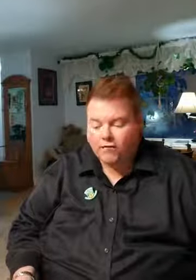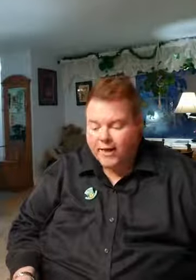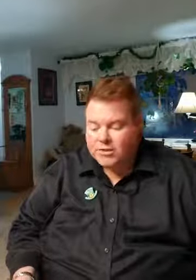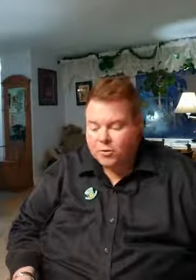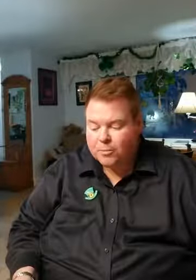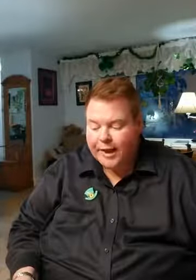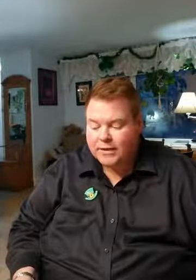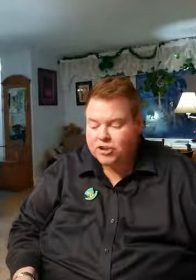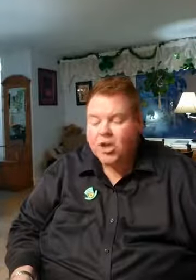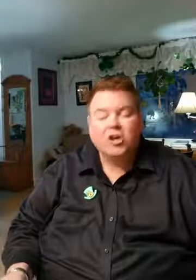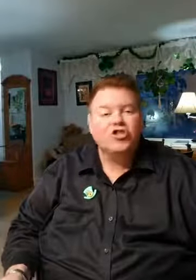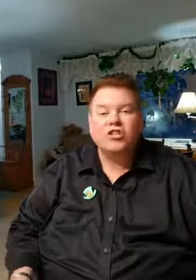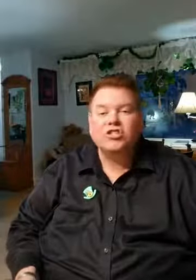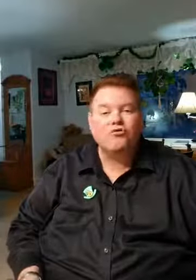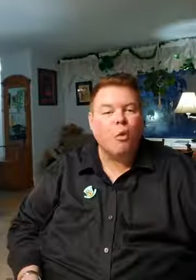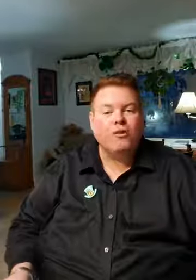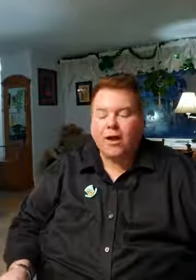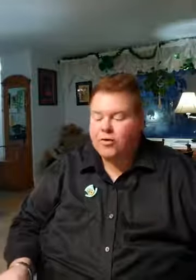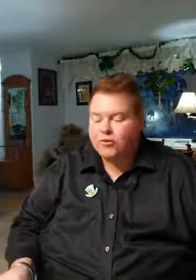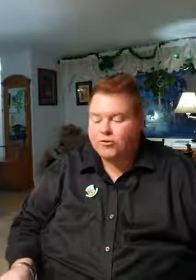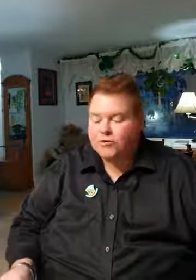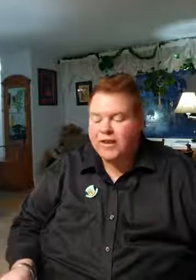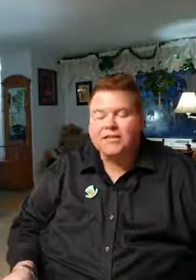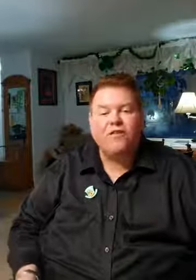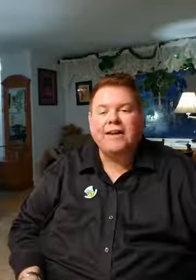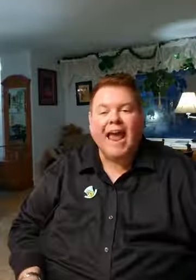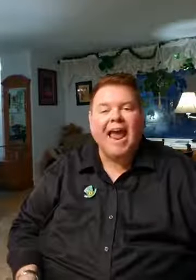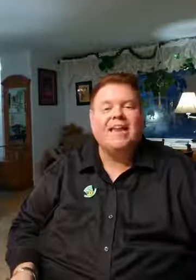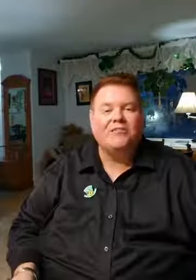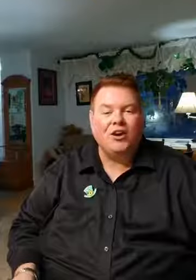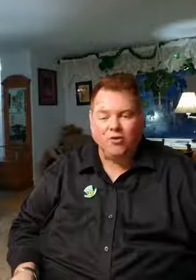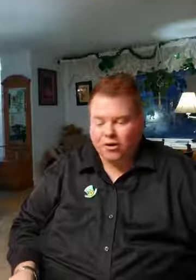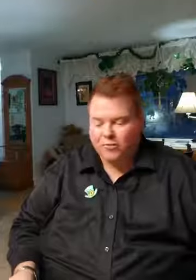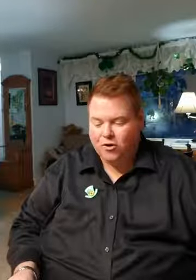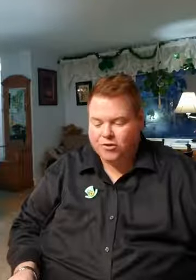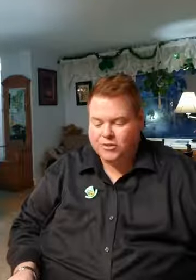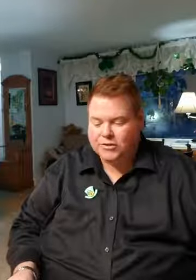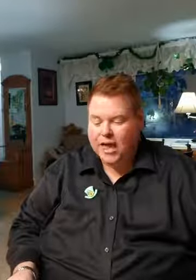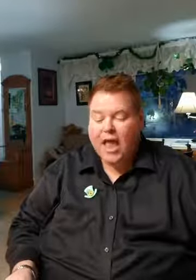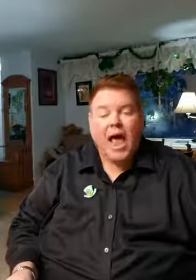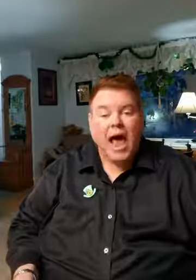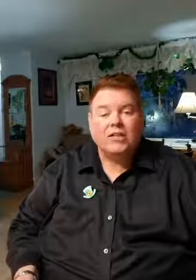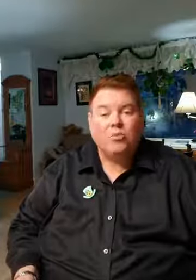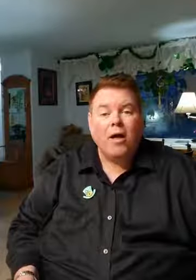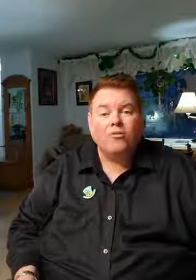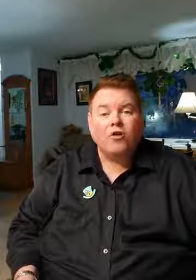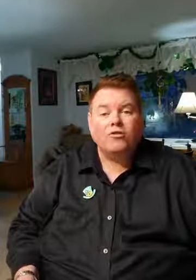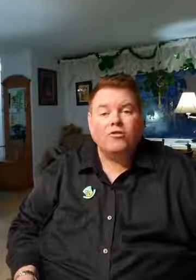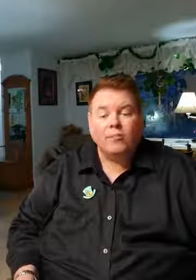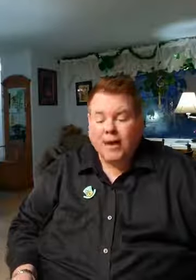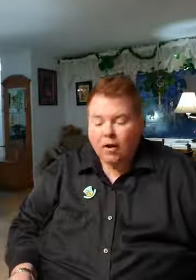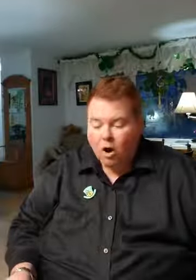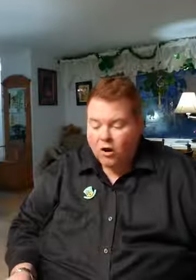Facebook page. Just scroll down on the newsfeed to find any of the earlier rehearsals. As well, rehearsals are being archived